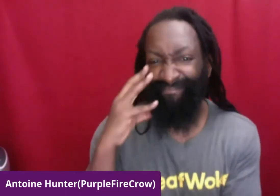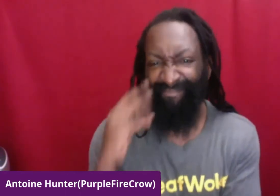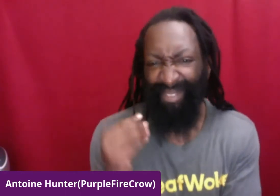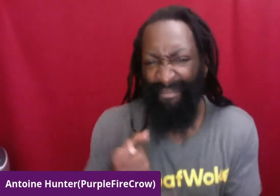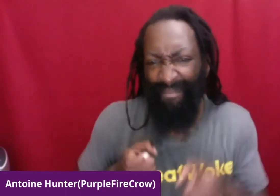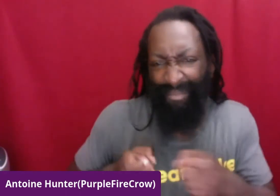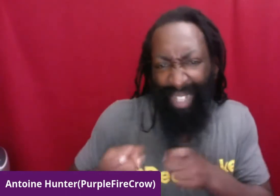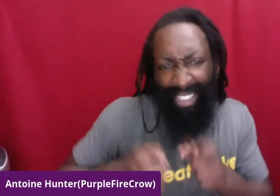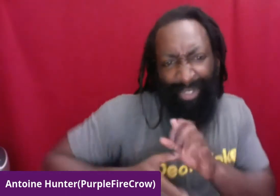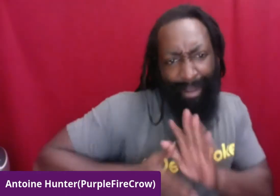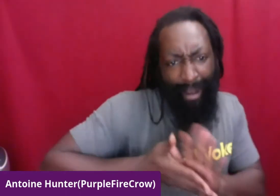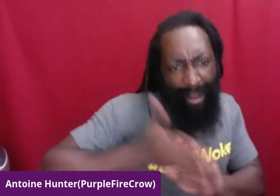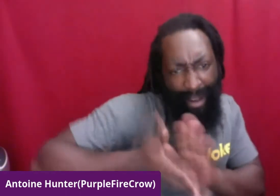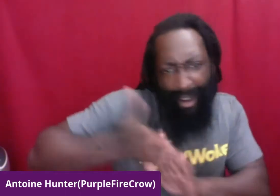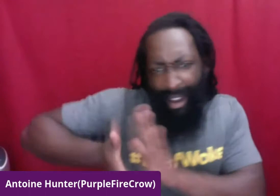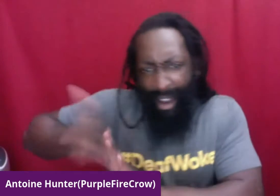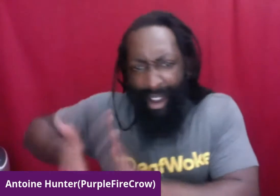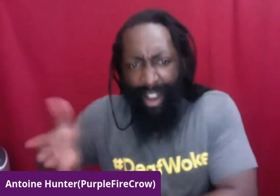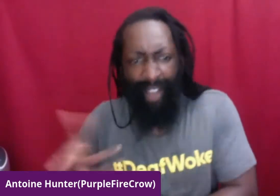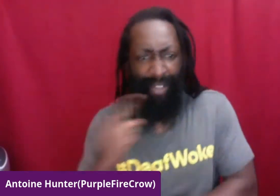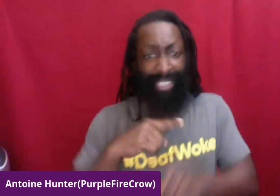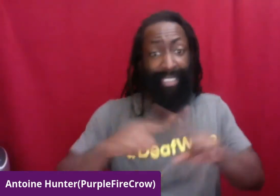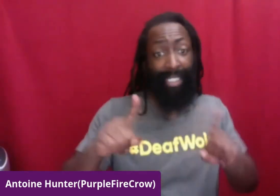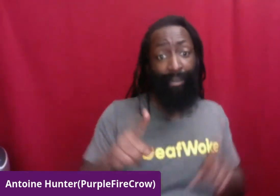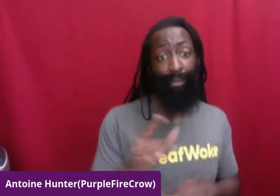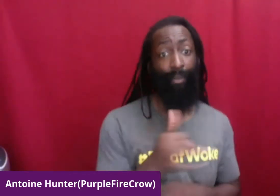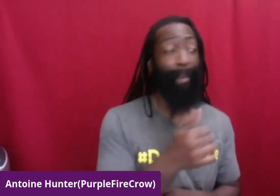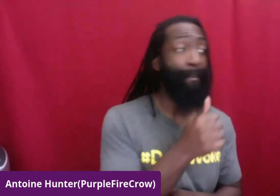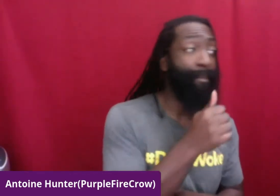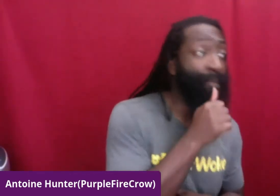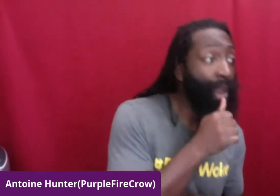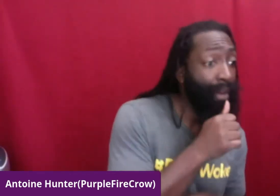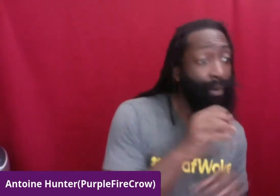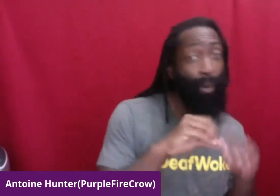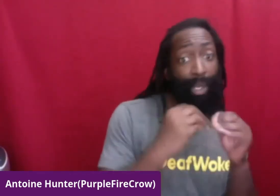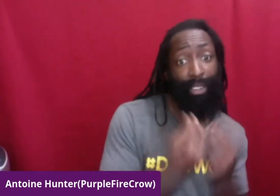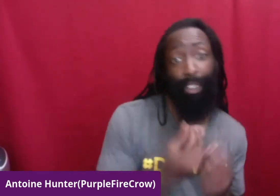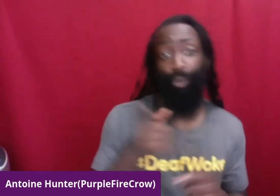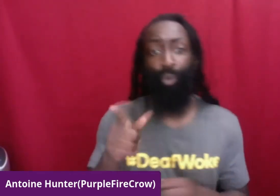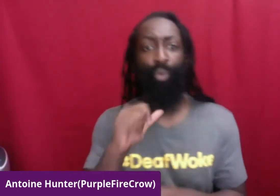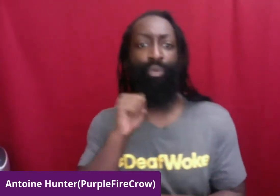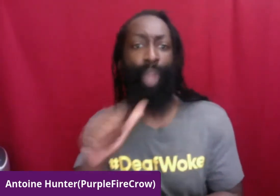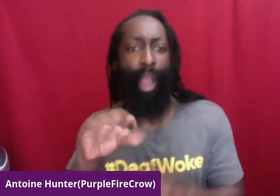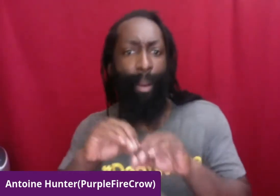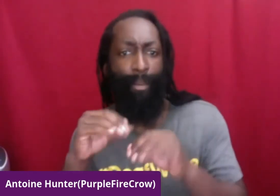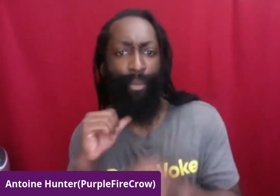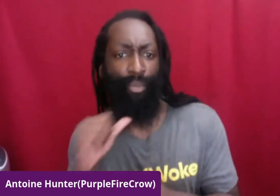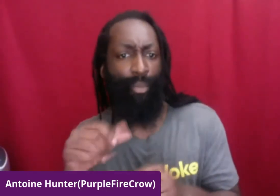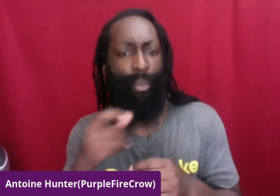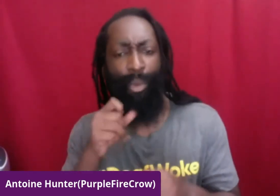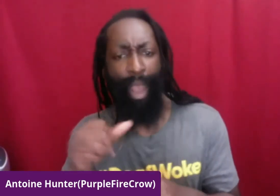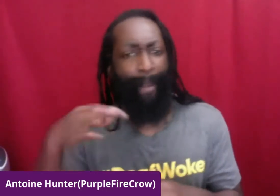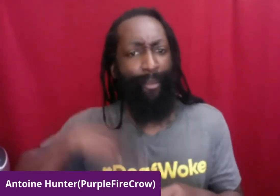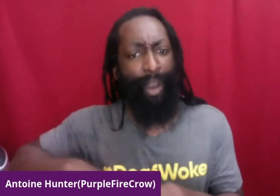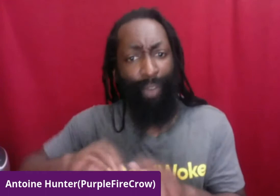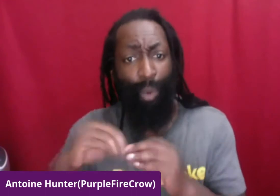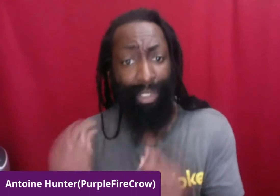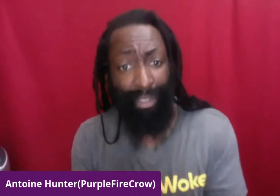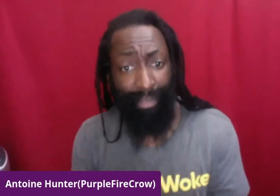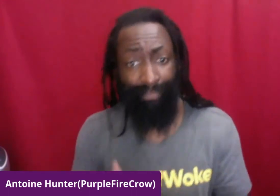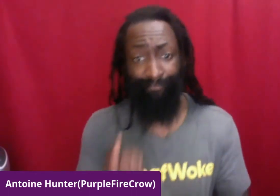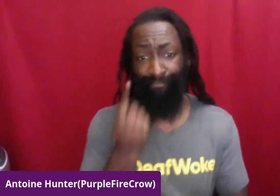has extensive experience in nonprofit and for-profit established or startup organizations. She has